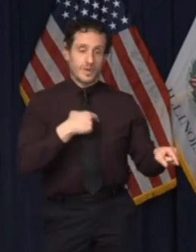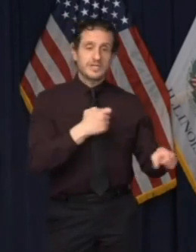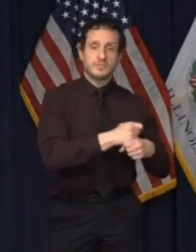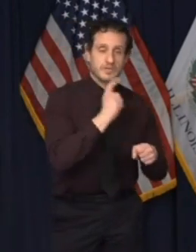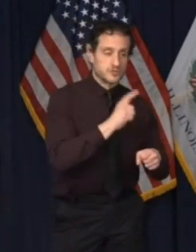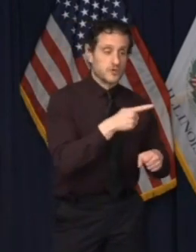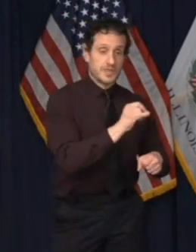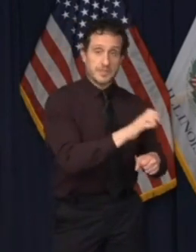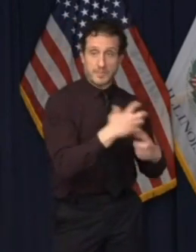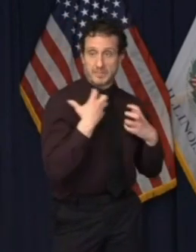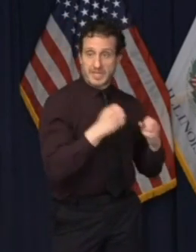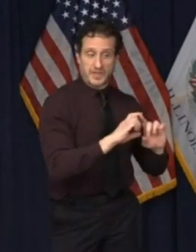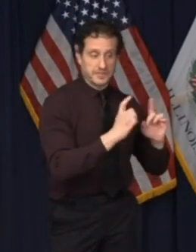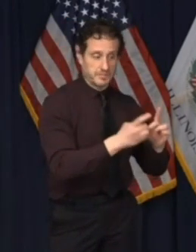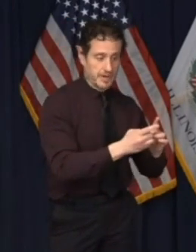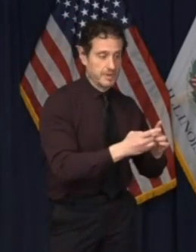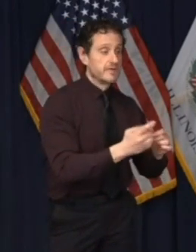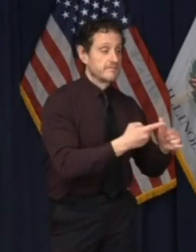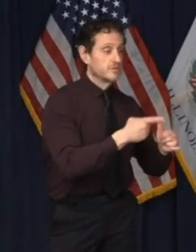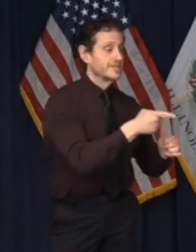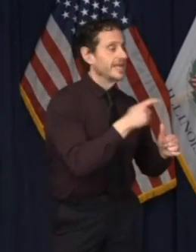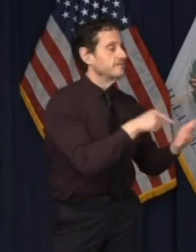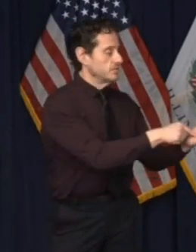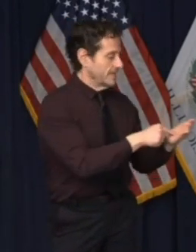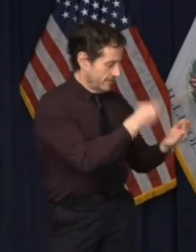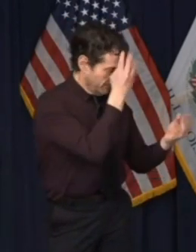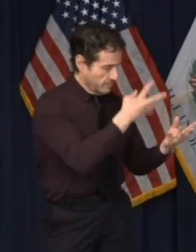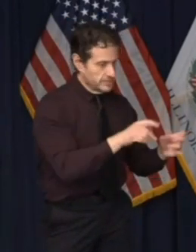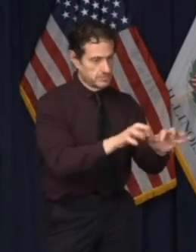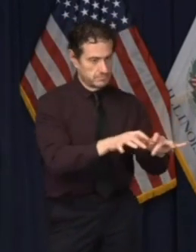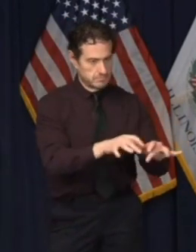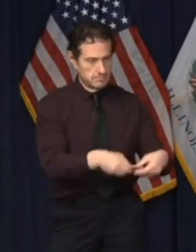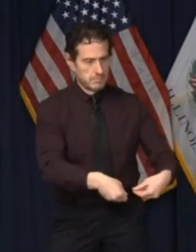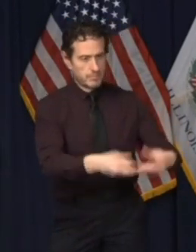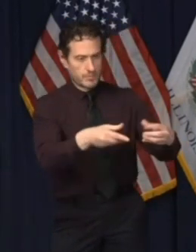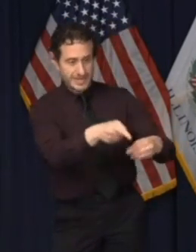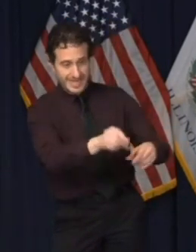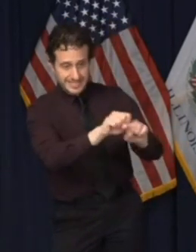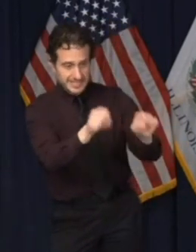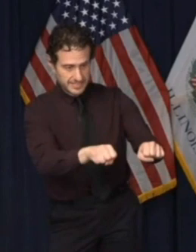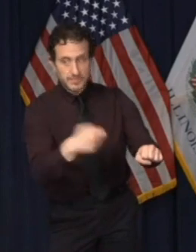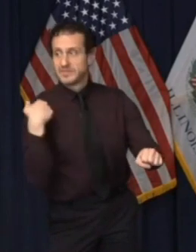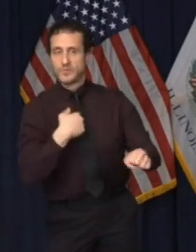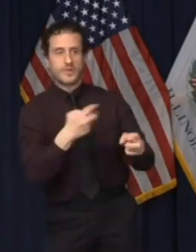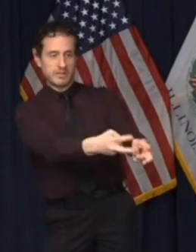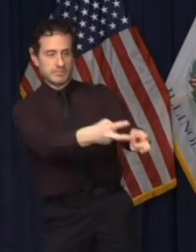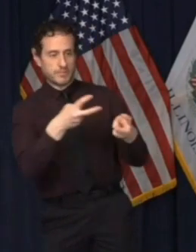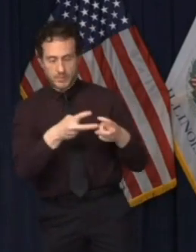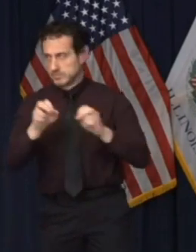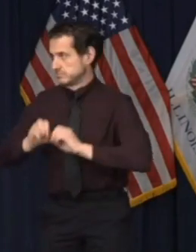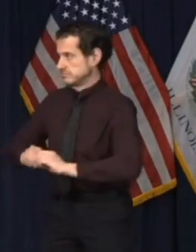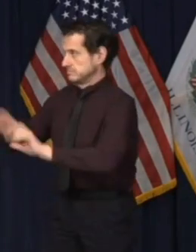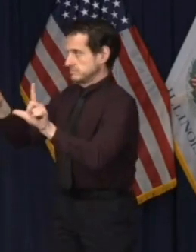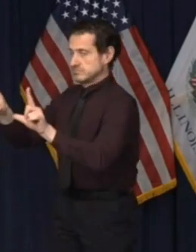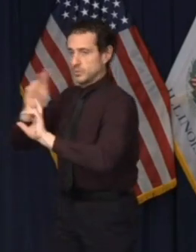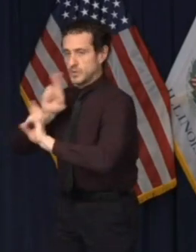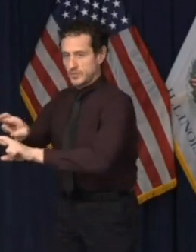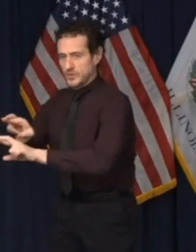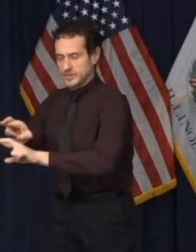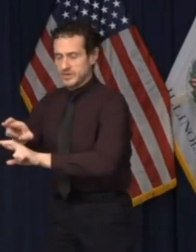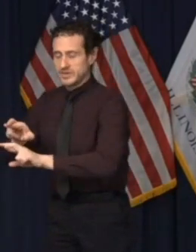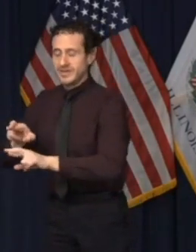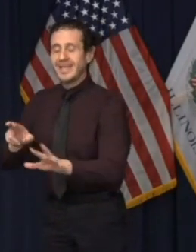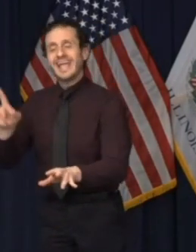from the local health department, we can only report obviously what we've been given. So I know it sounds like